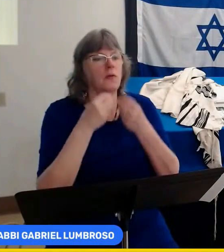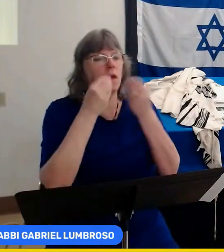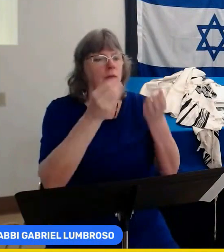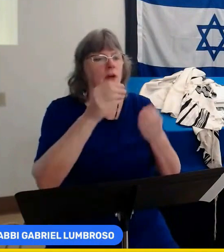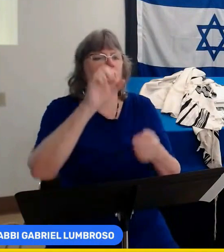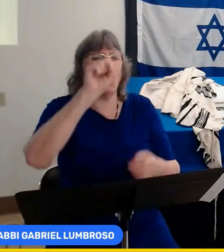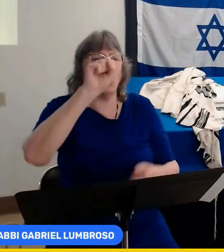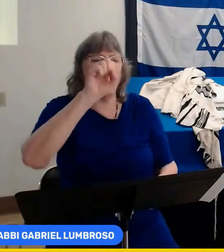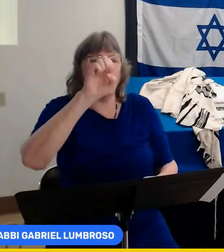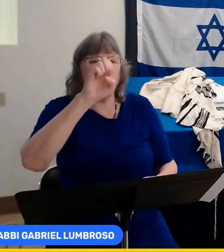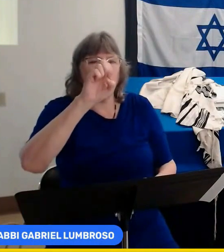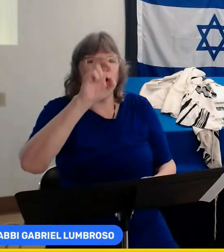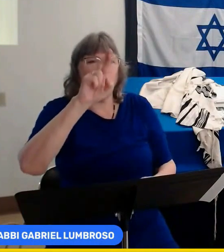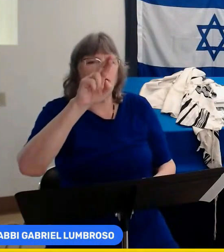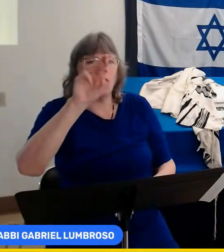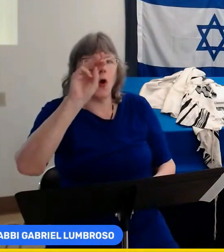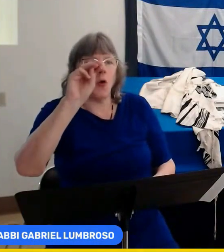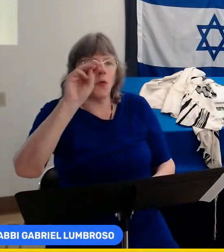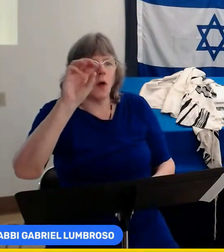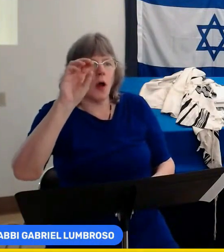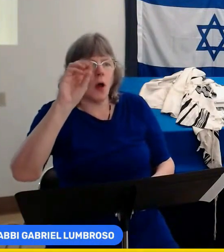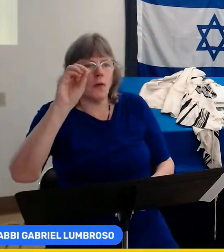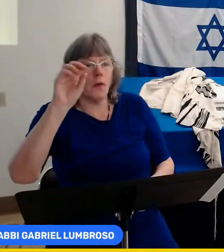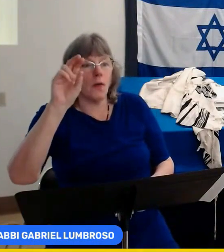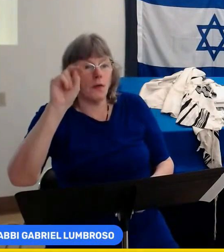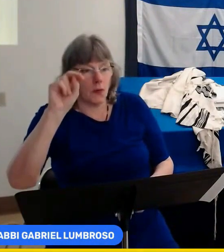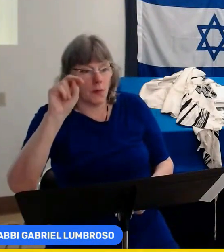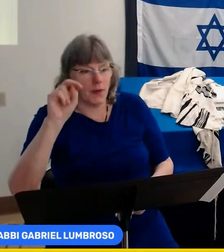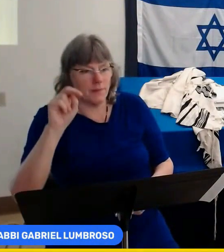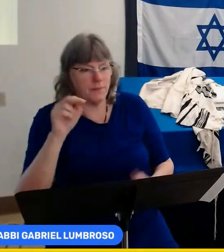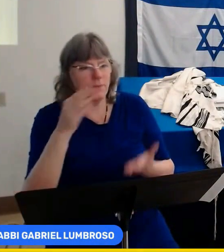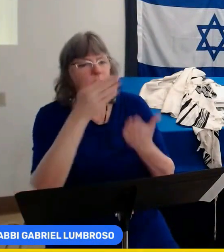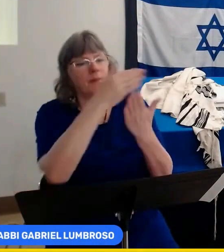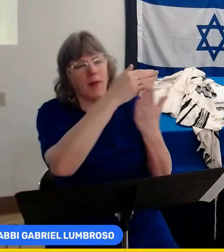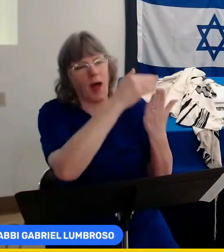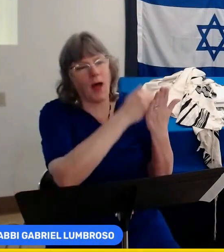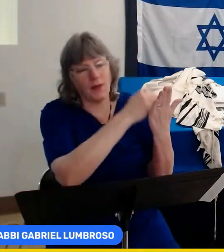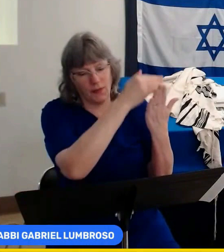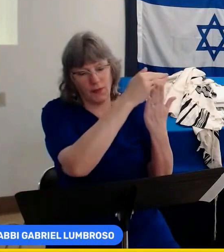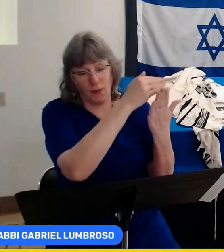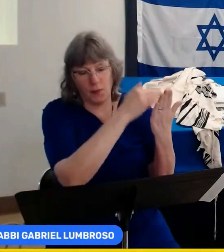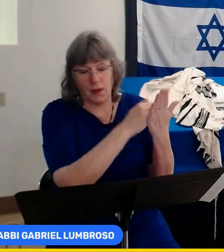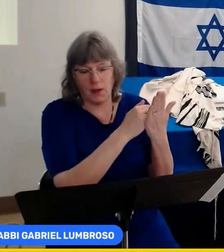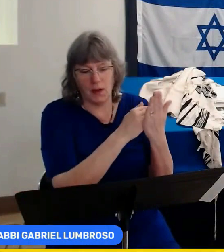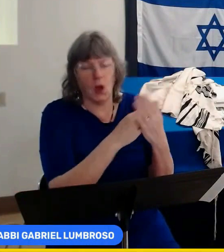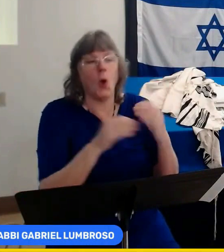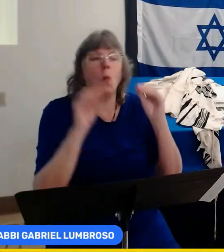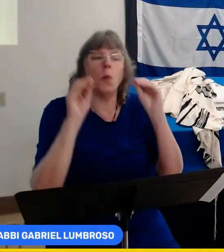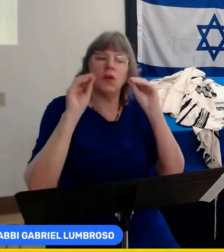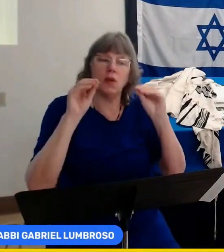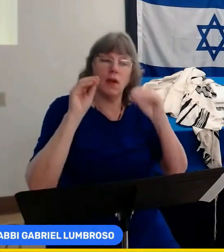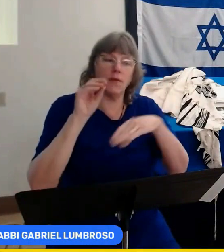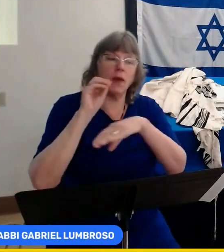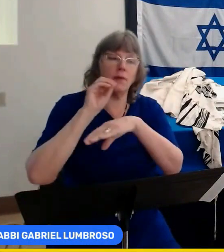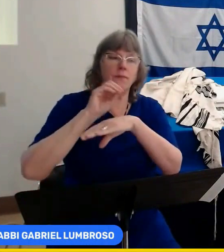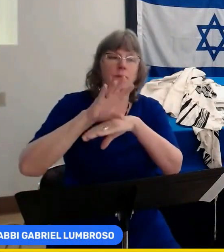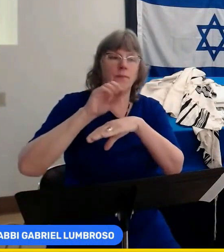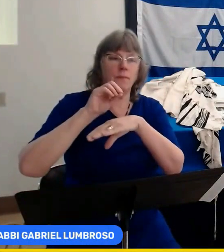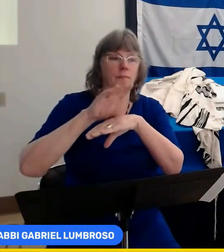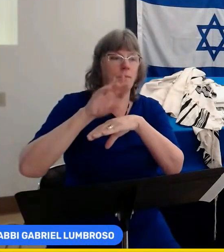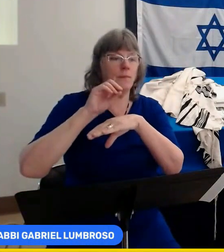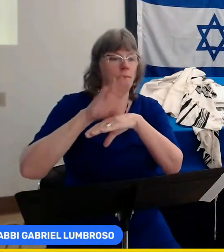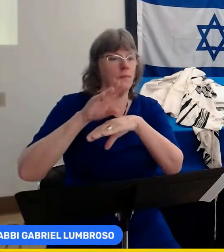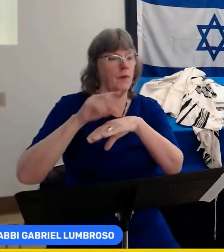is a little bit of a way that people use it. You know, the giving of a moral advice in a pompously self-righteous